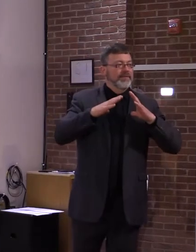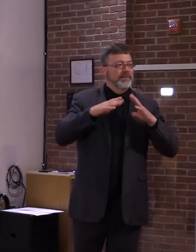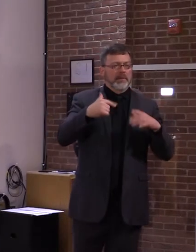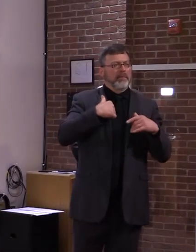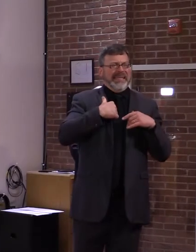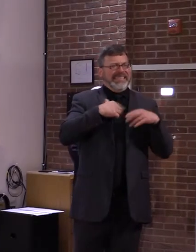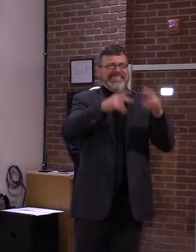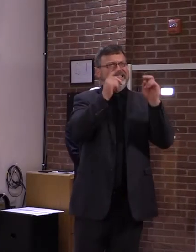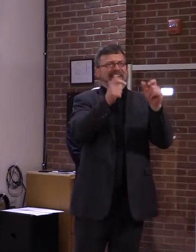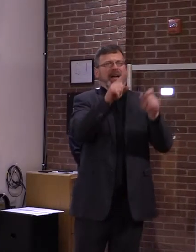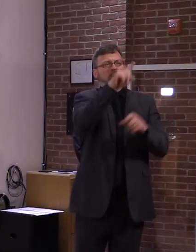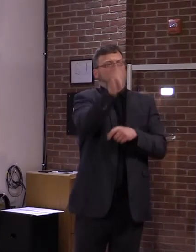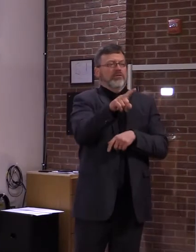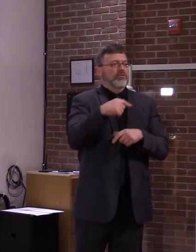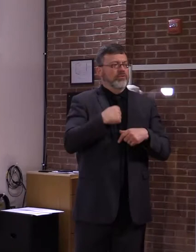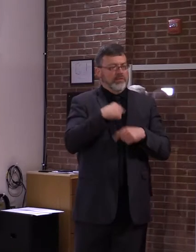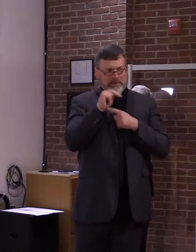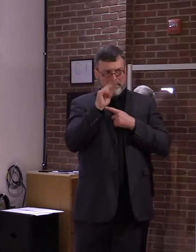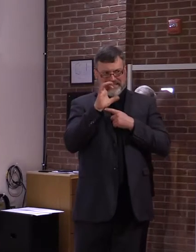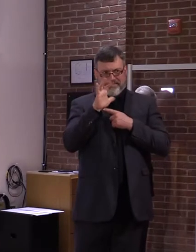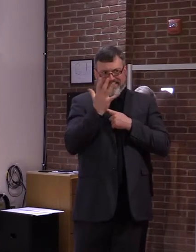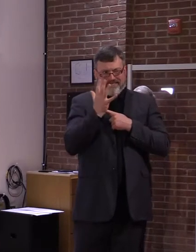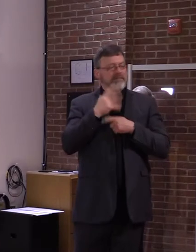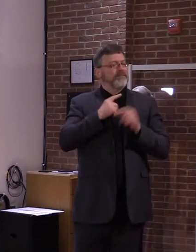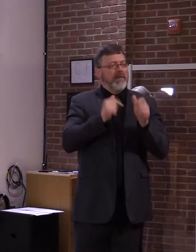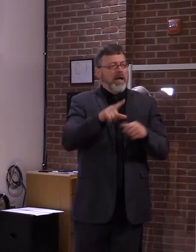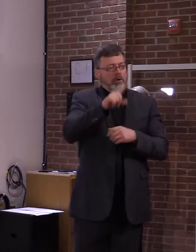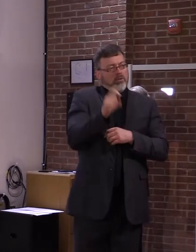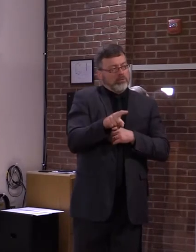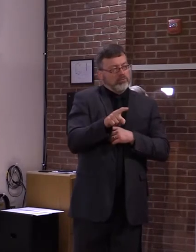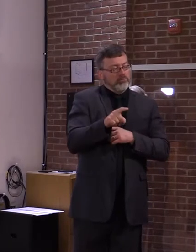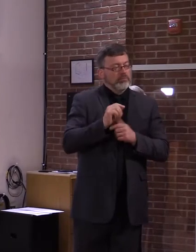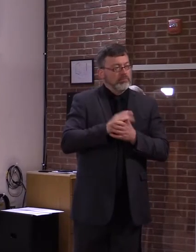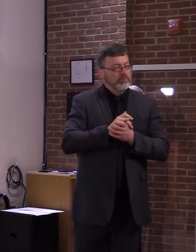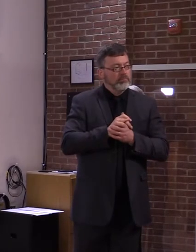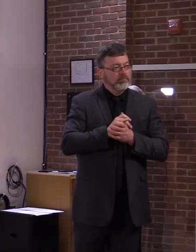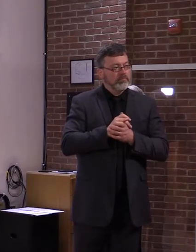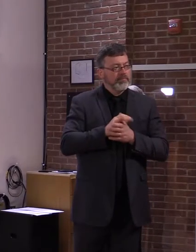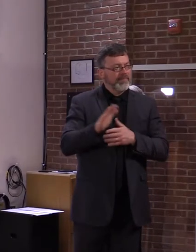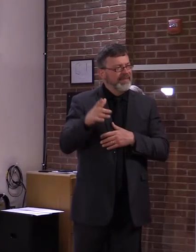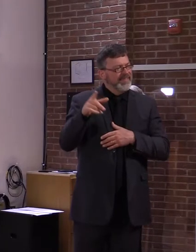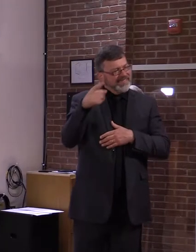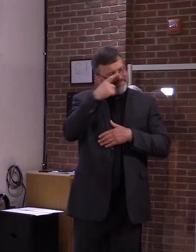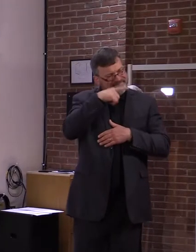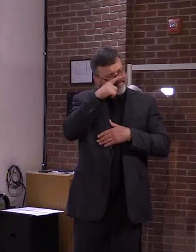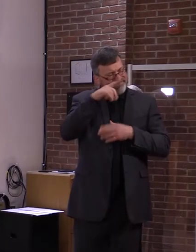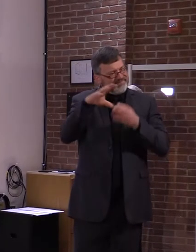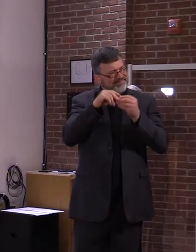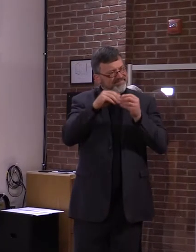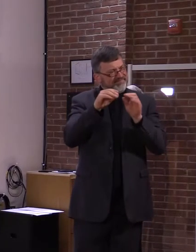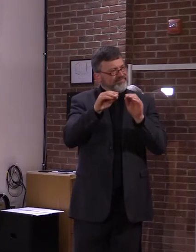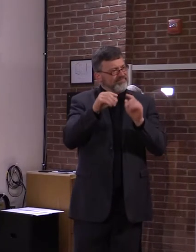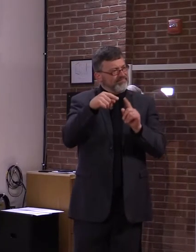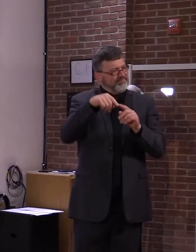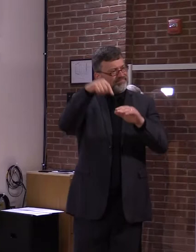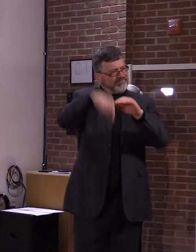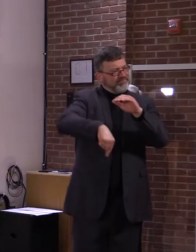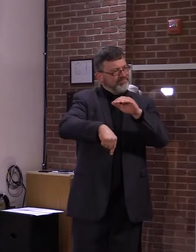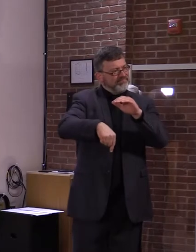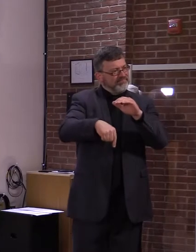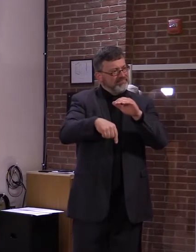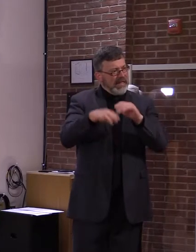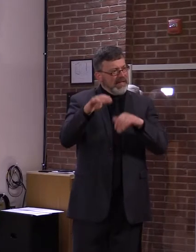you. Sorry about the double unmute. Can you just clarify the curfew will